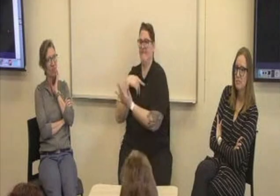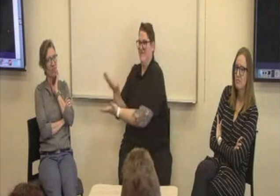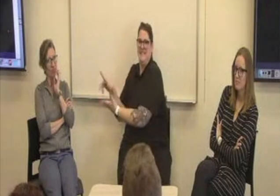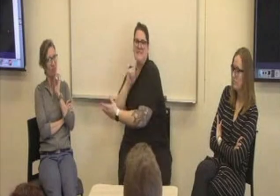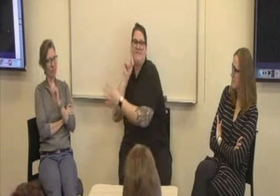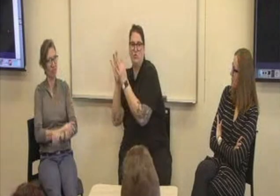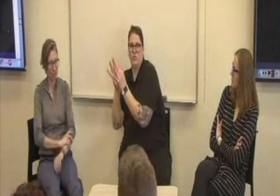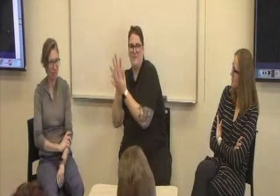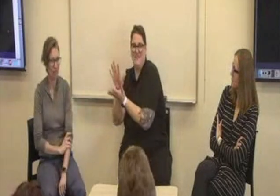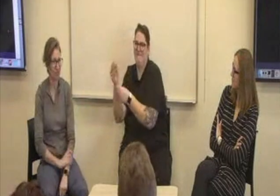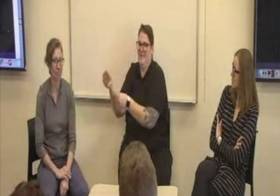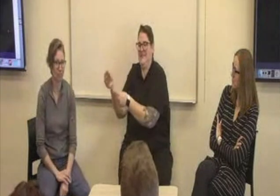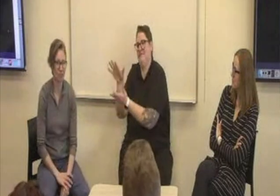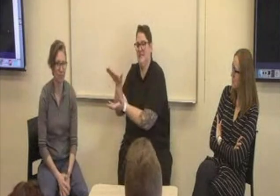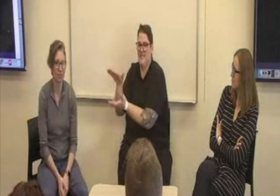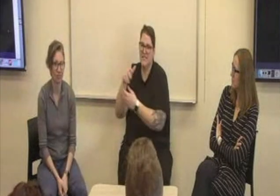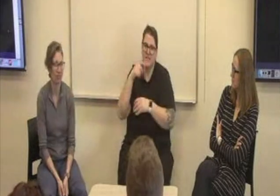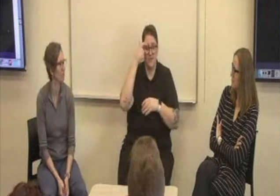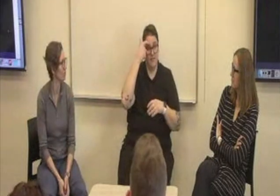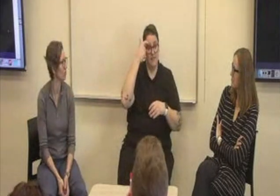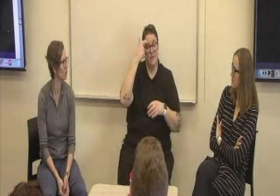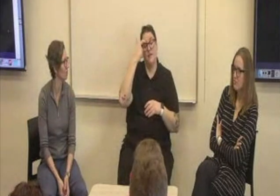I also feed deaf interpreters.